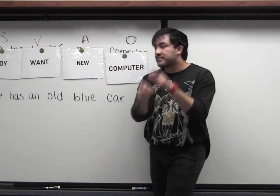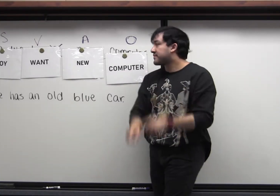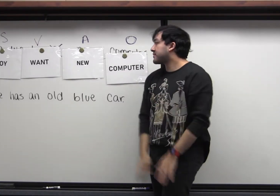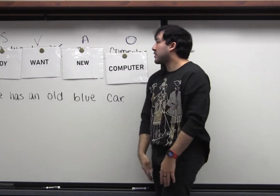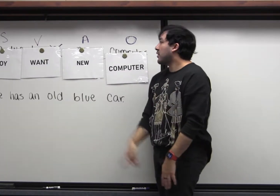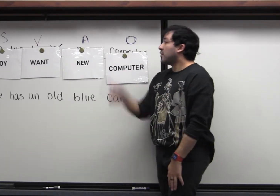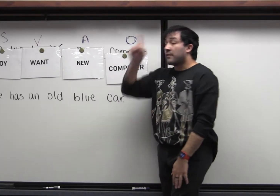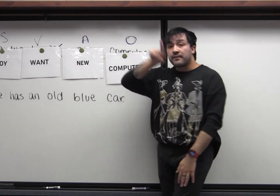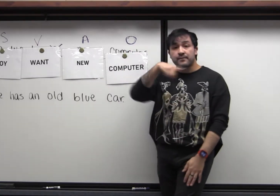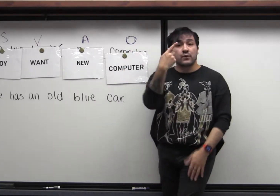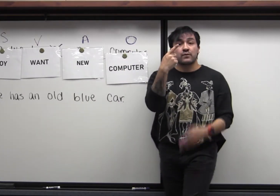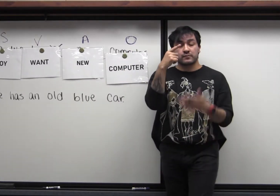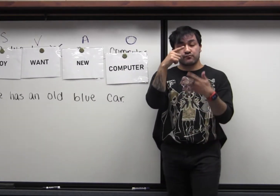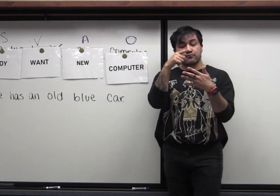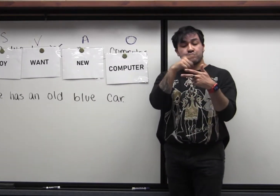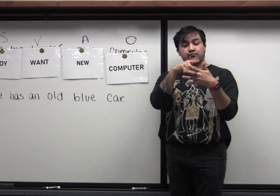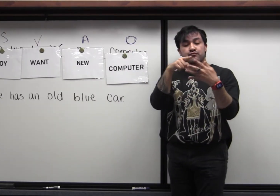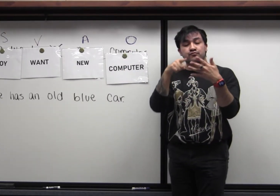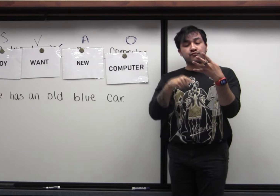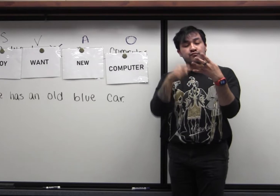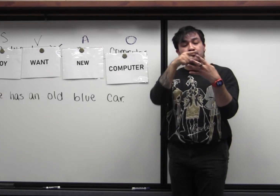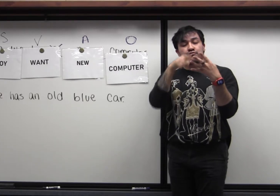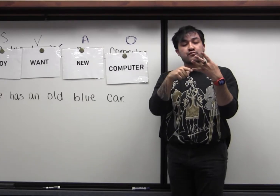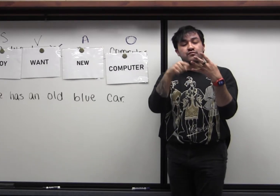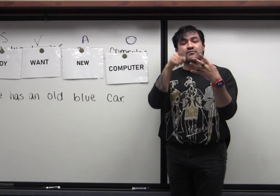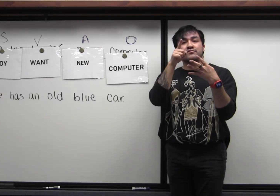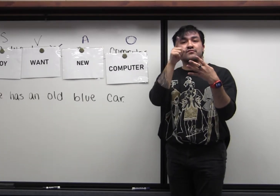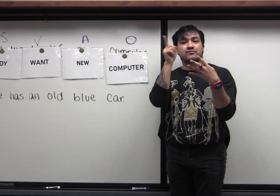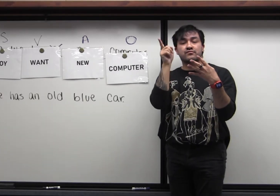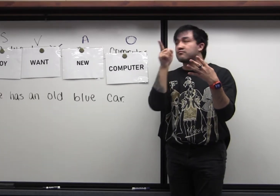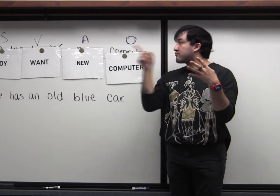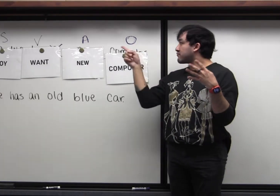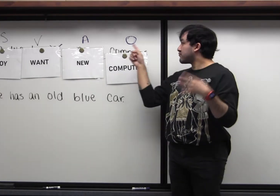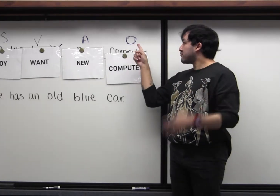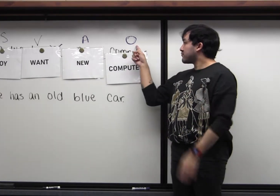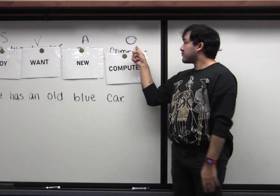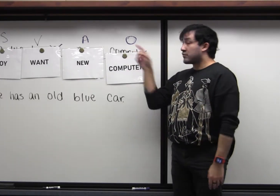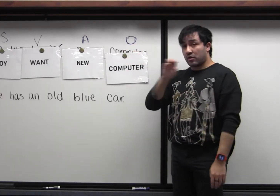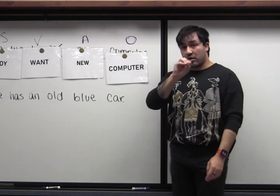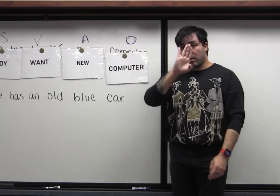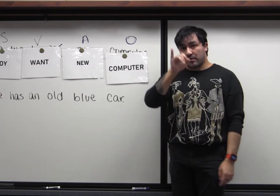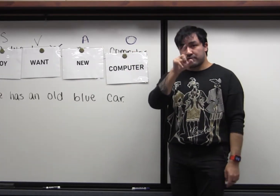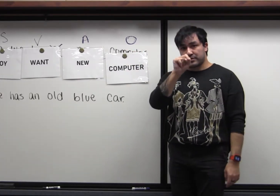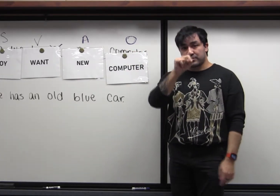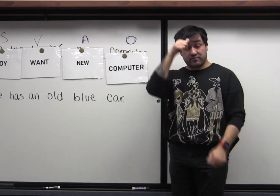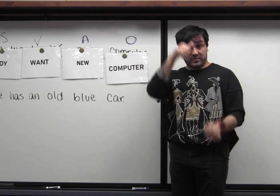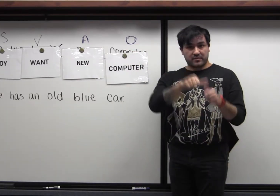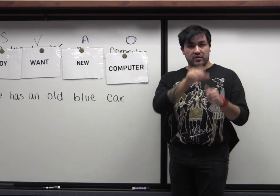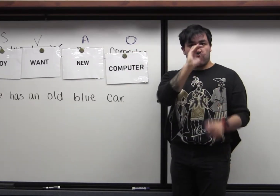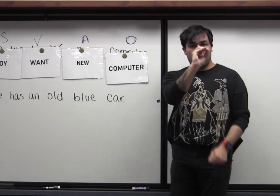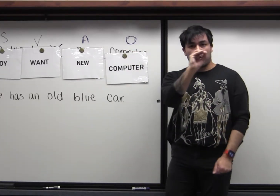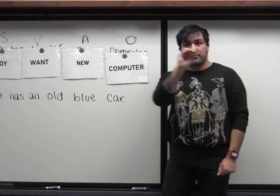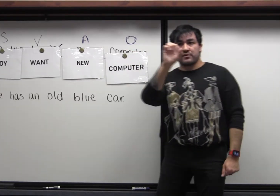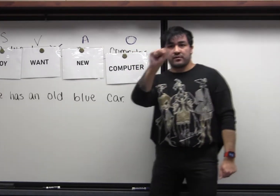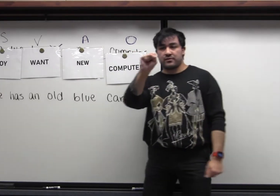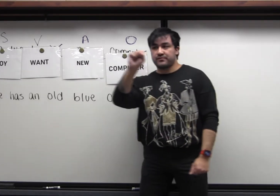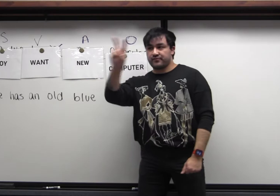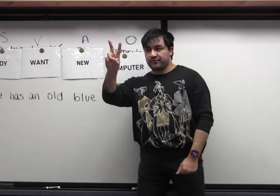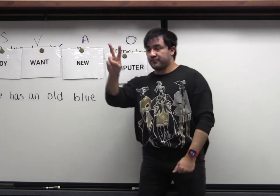our words in order. So first is what in our sentence structure? I don't remember where it is on my fingers. It's object.